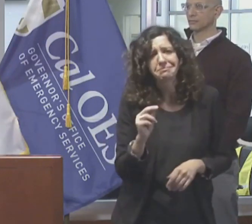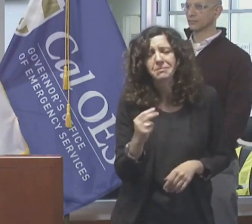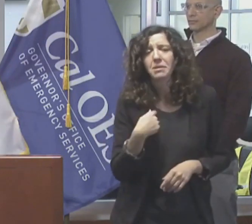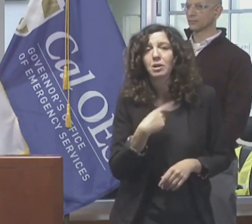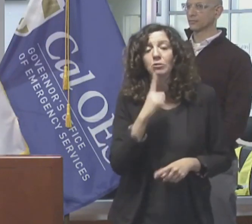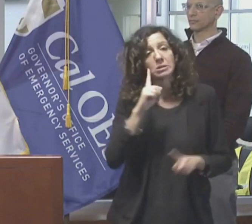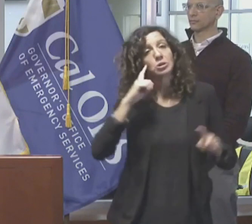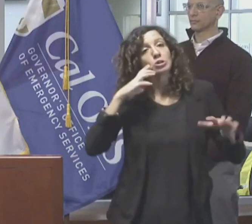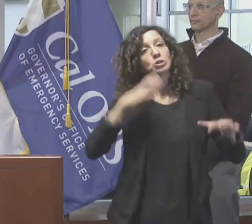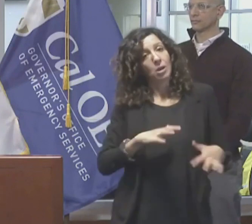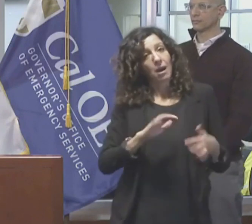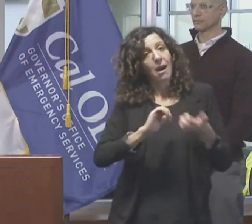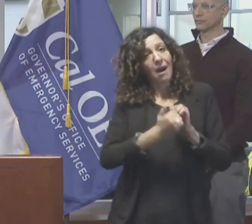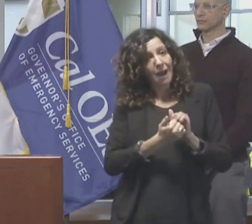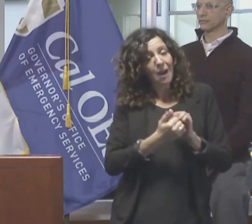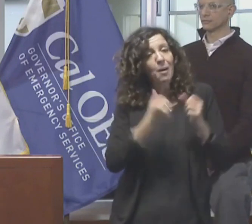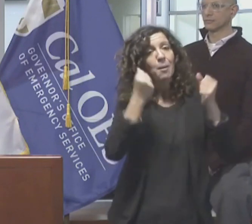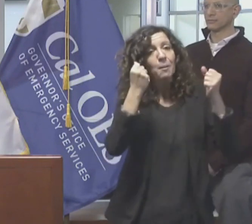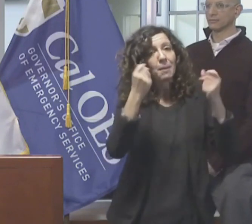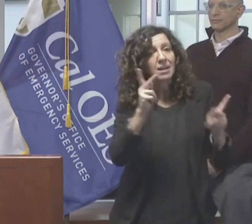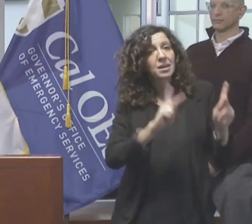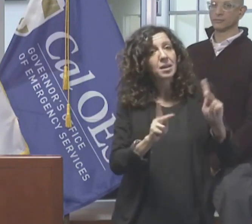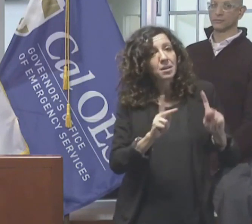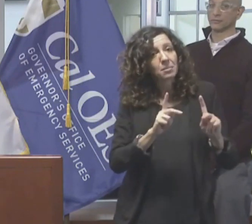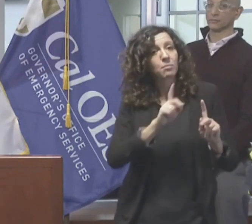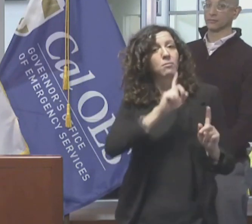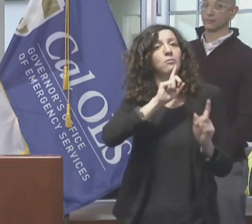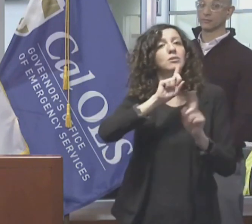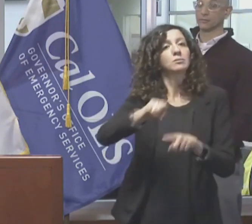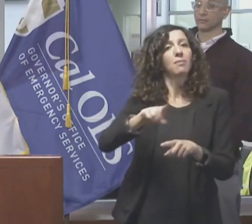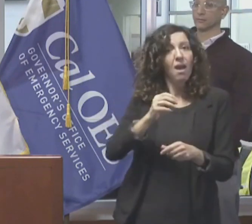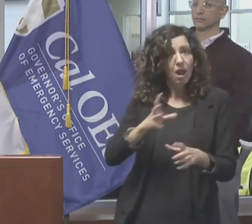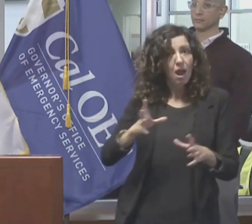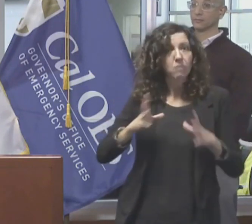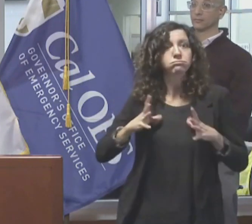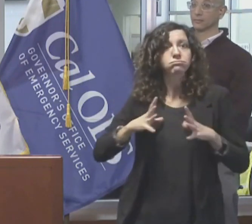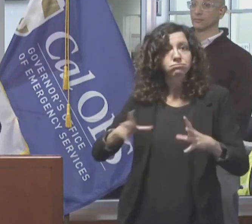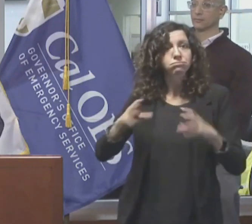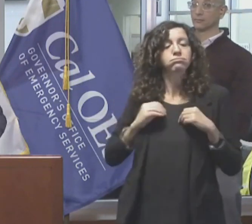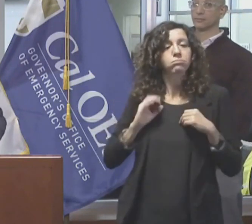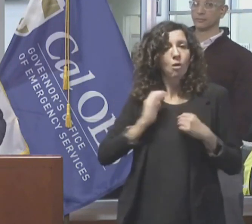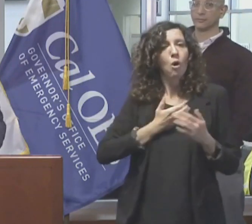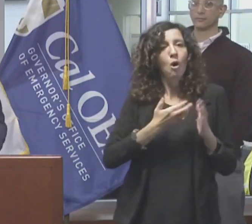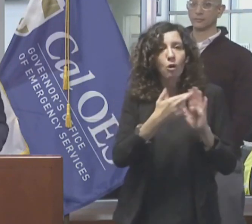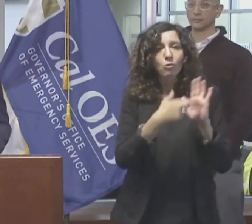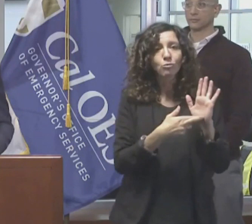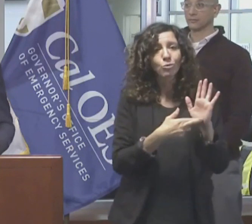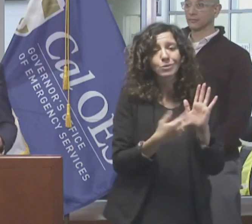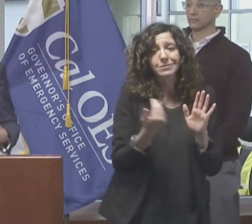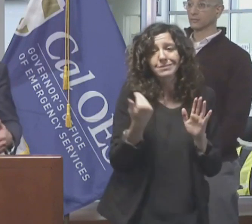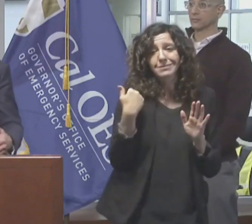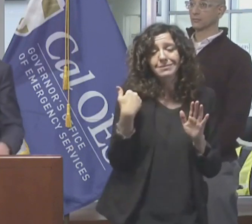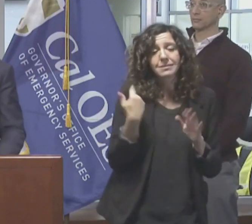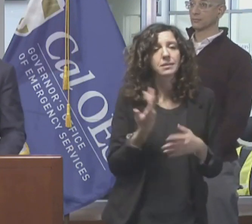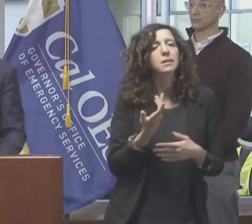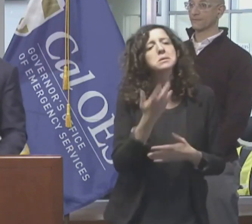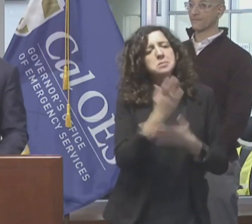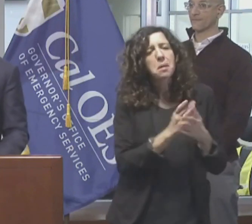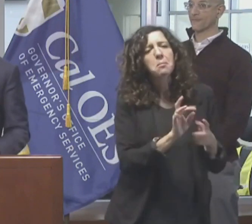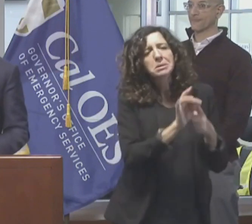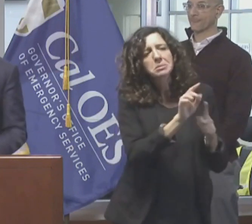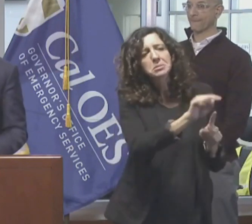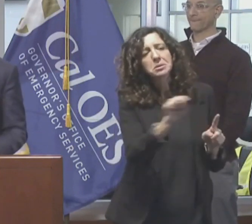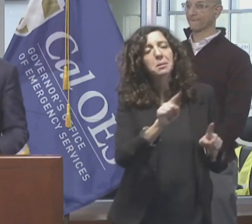people moved to embrace our last guidance at scale. There are a few exceptions, but you saw that not only did cities and